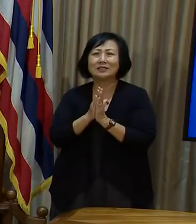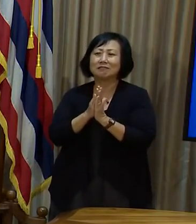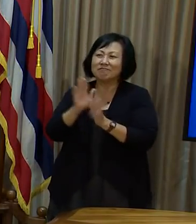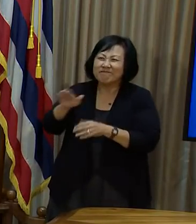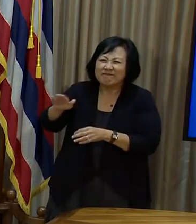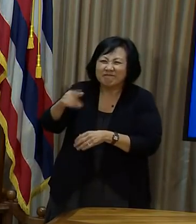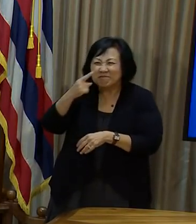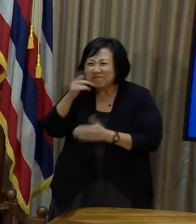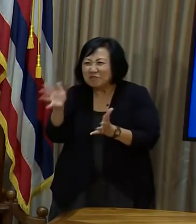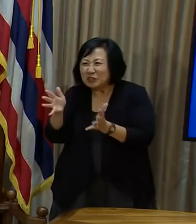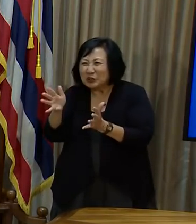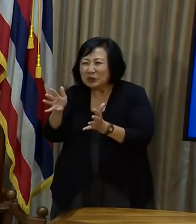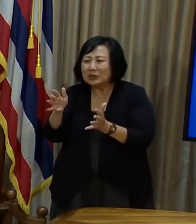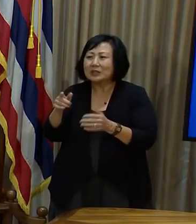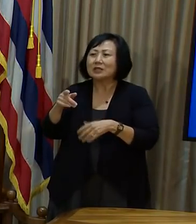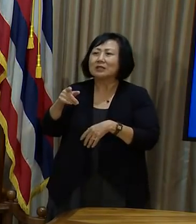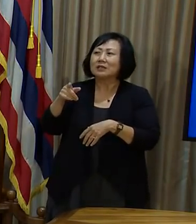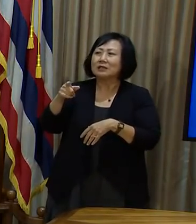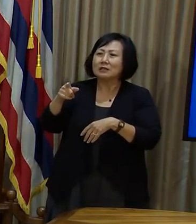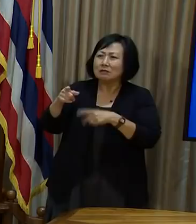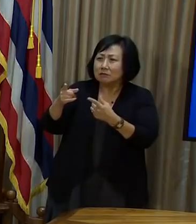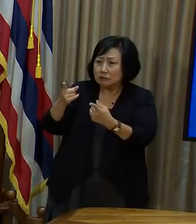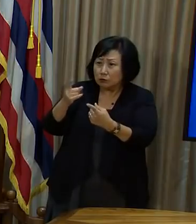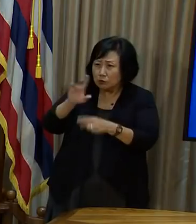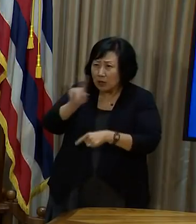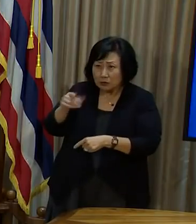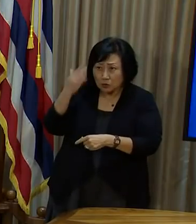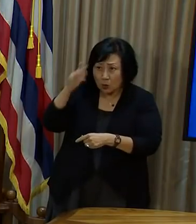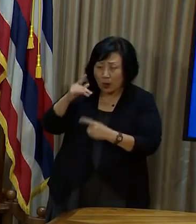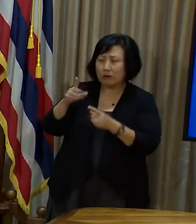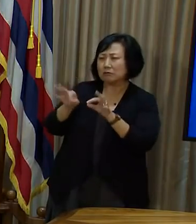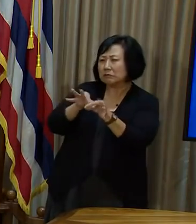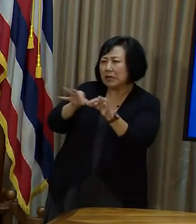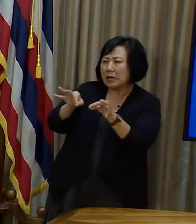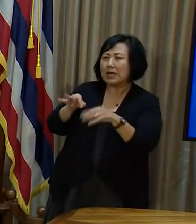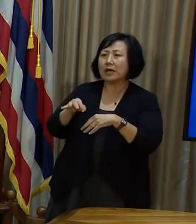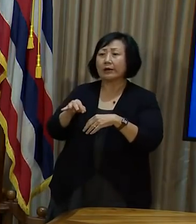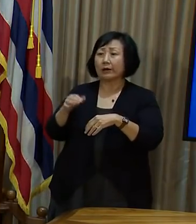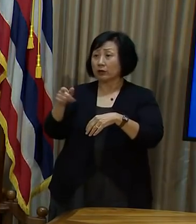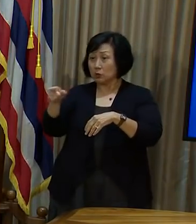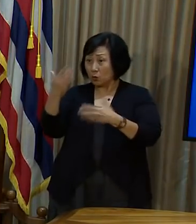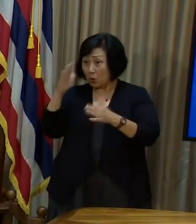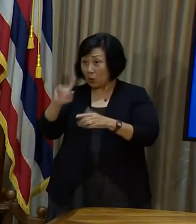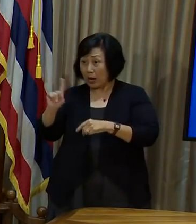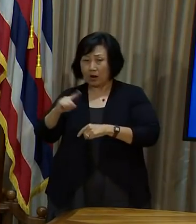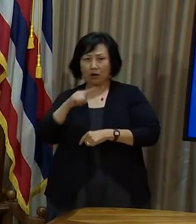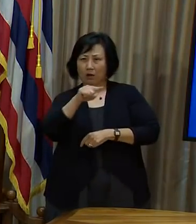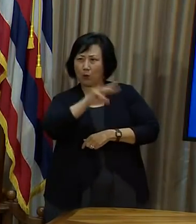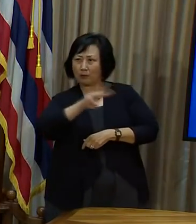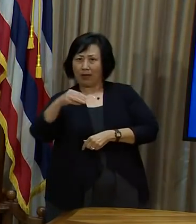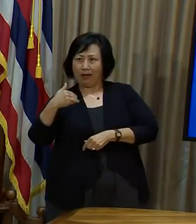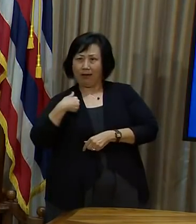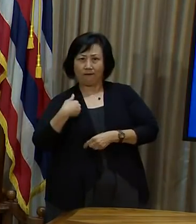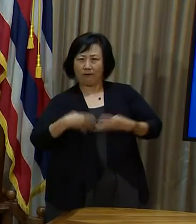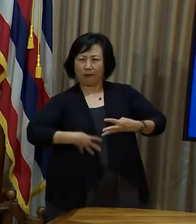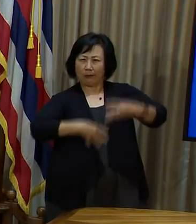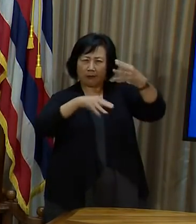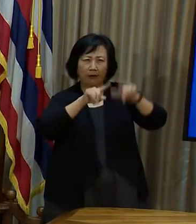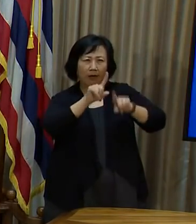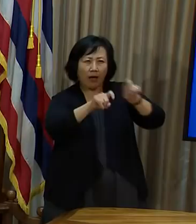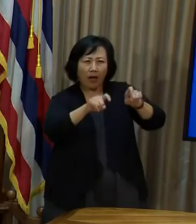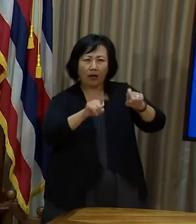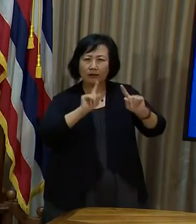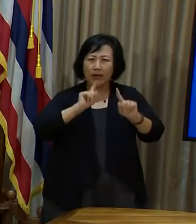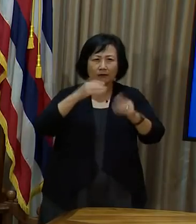to get their questions answered. We've provided more resources for those questions most asked.